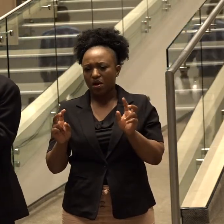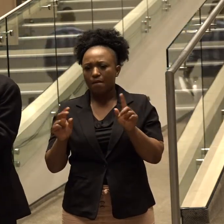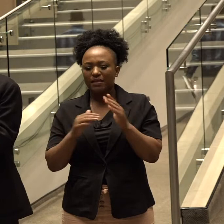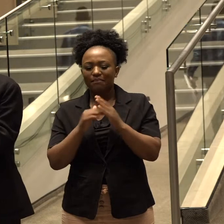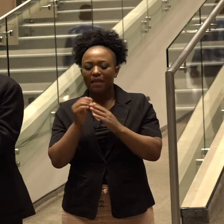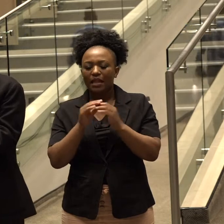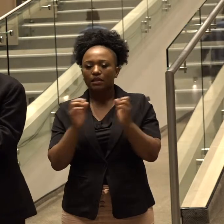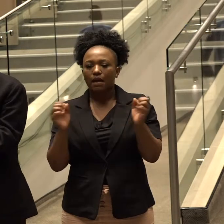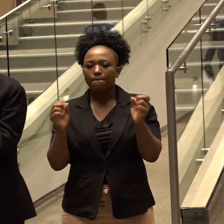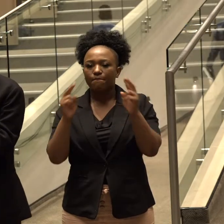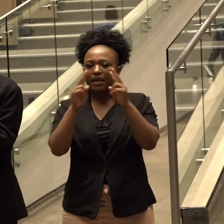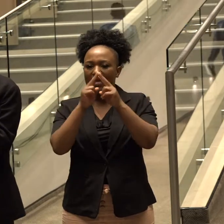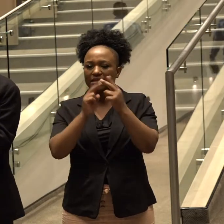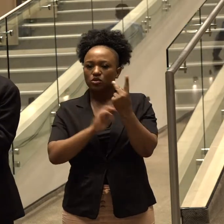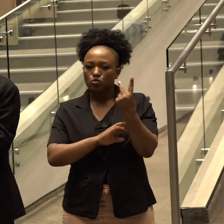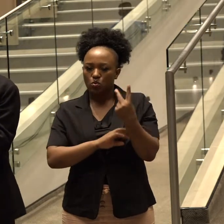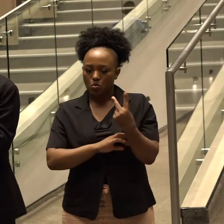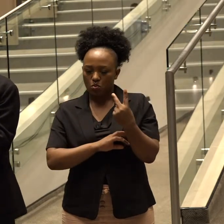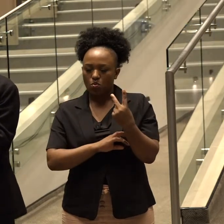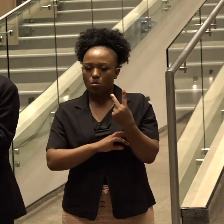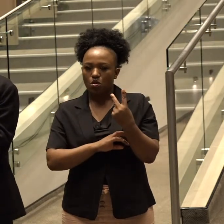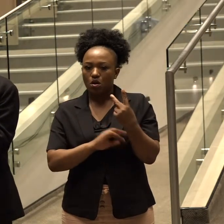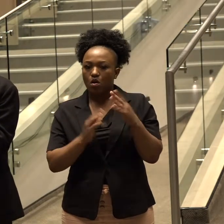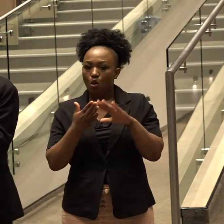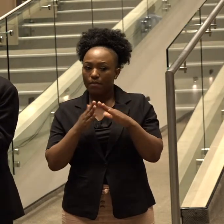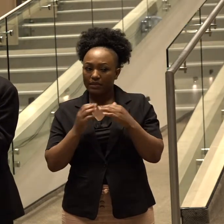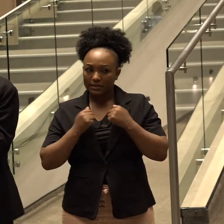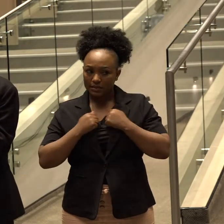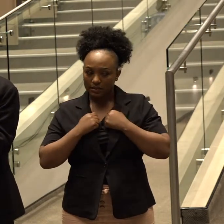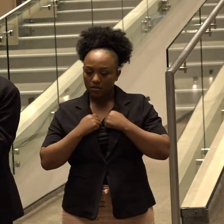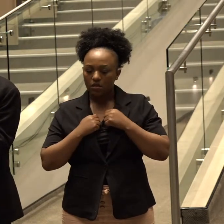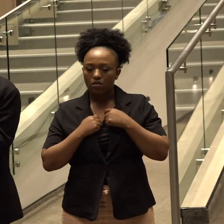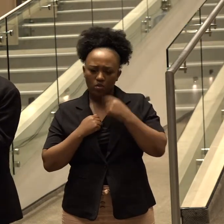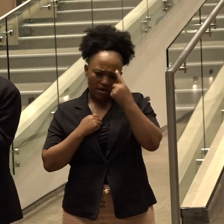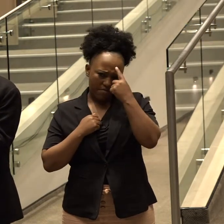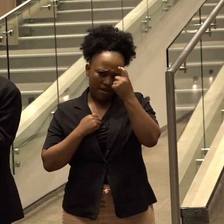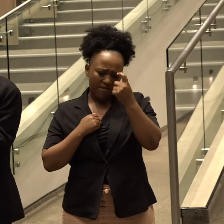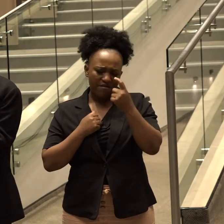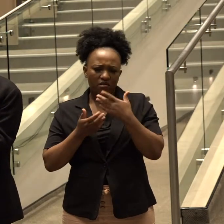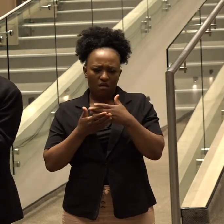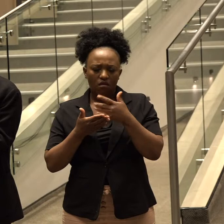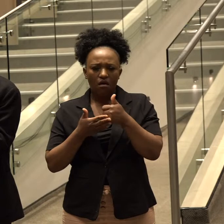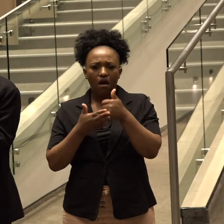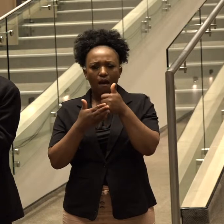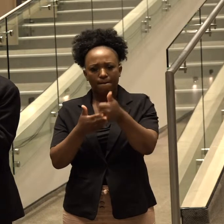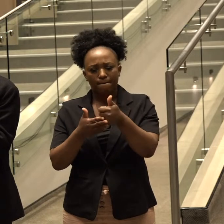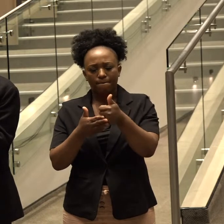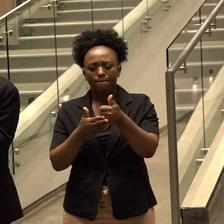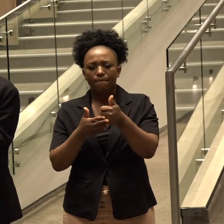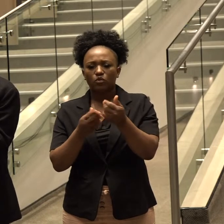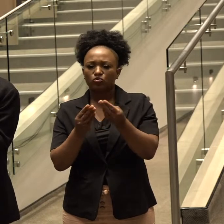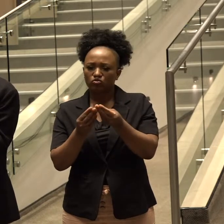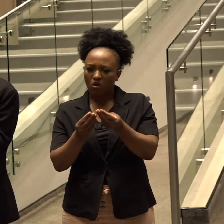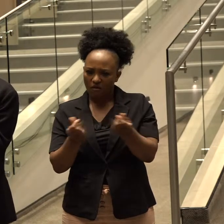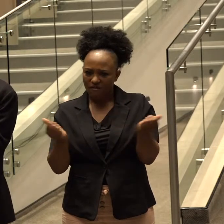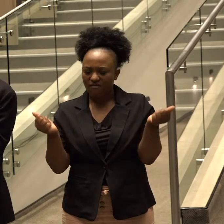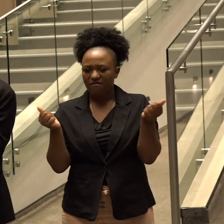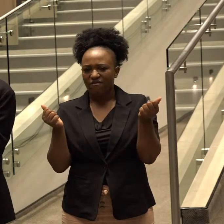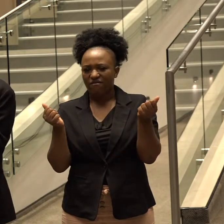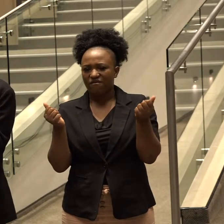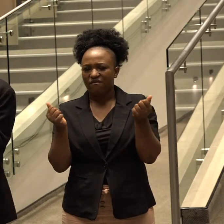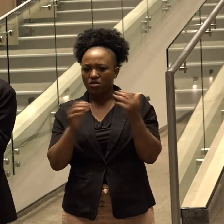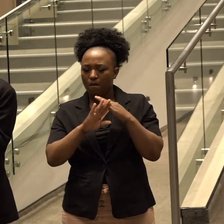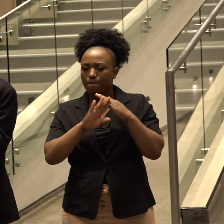Bridges in our community which I believe that will assist in mitigating this Railway